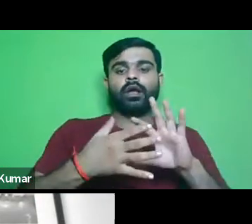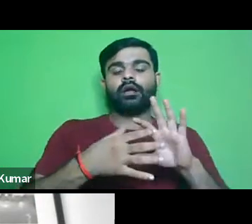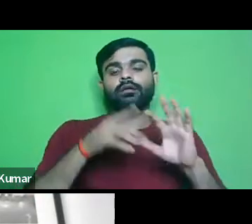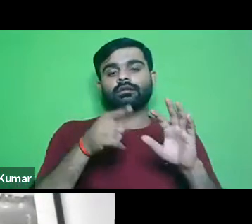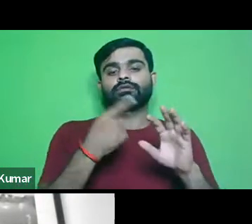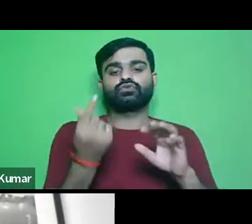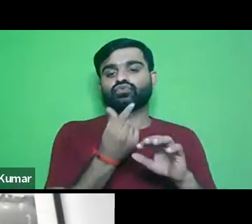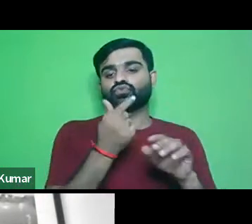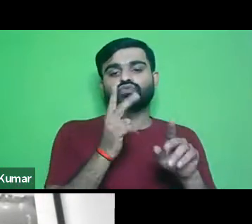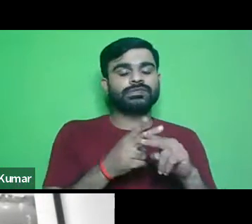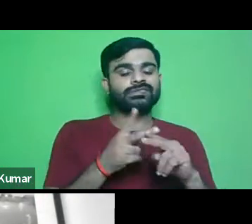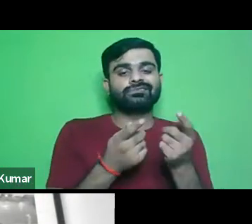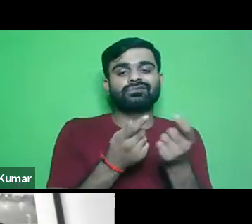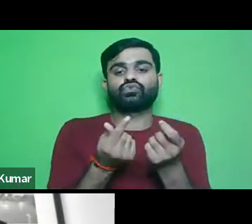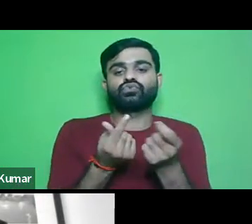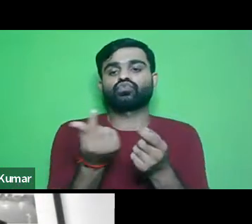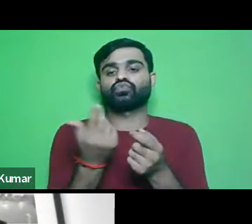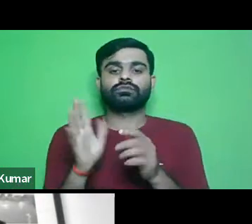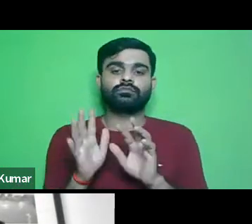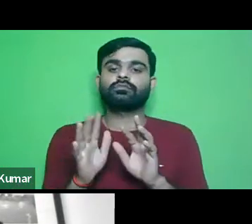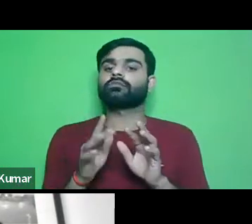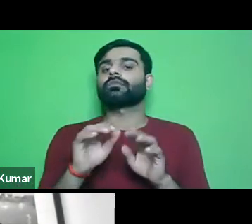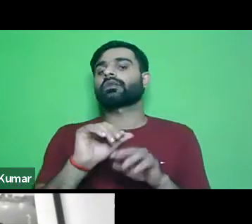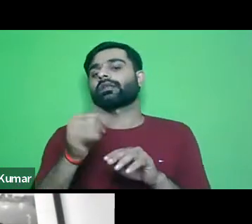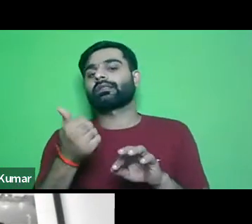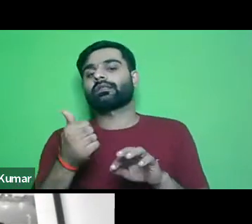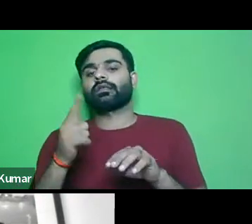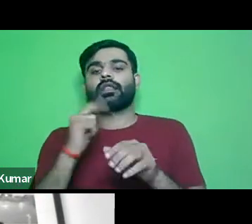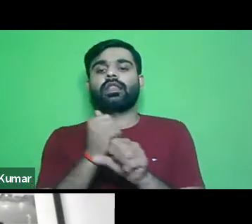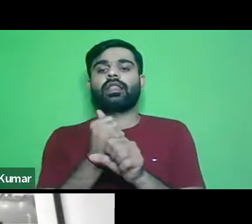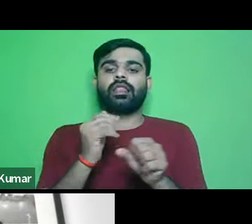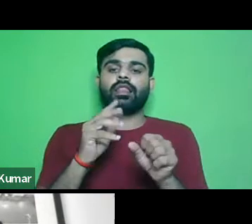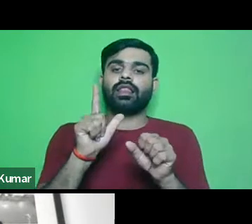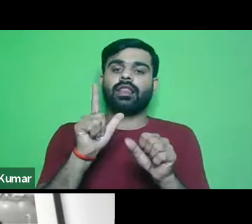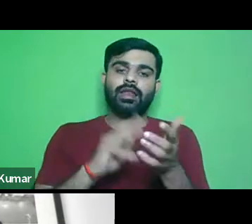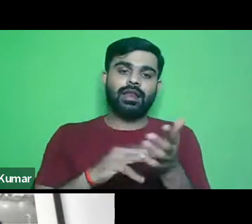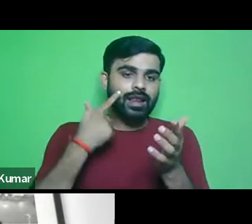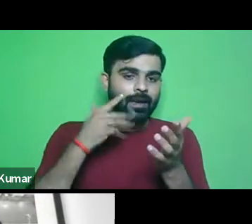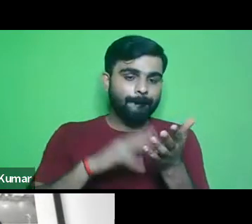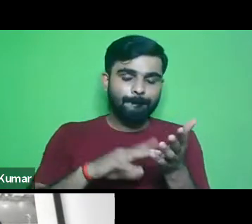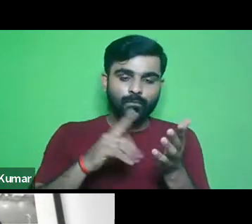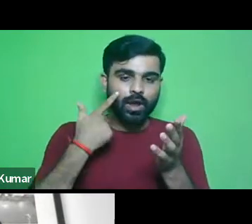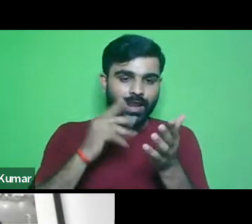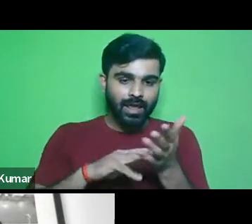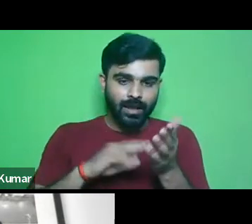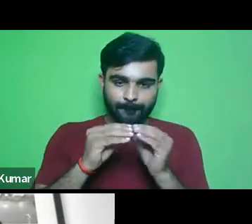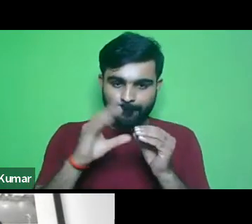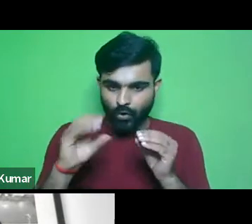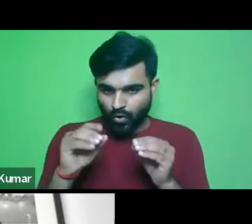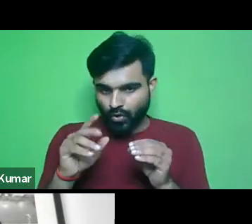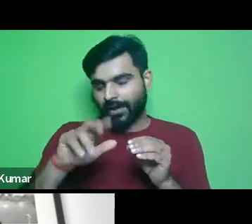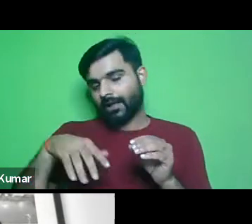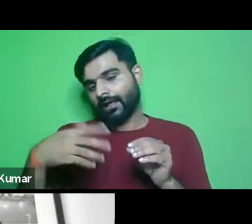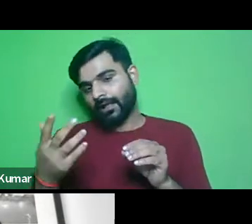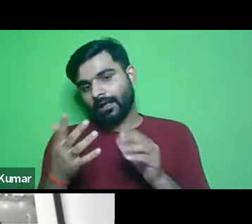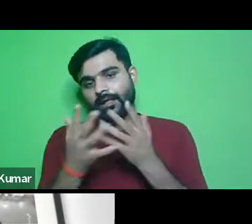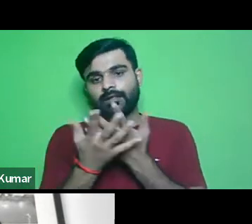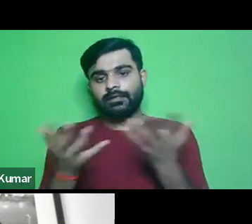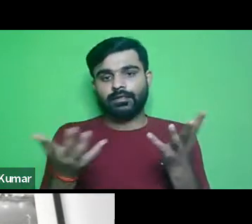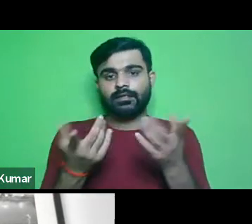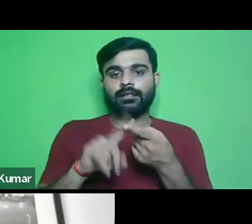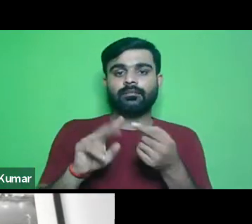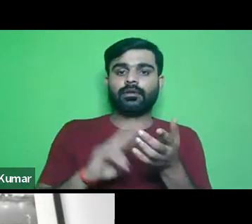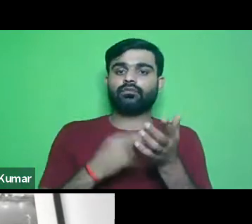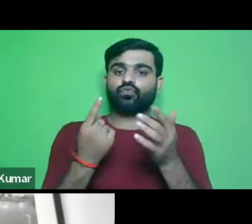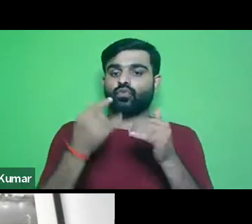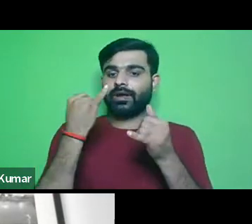treated as such. They're in a sort of limbo at the moment. And you can look at some of the stuff that happened last week